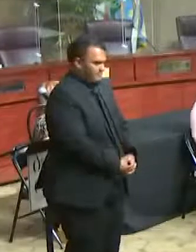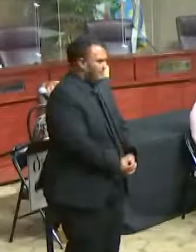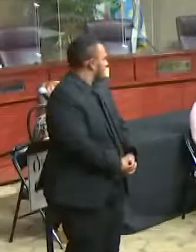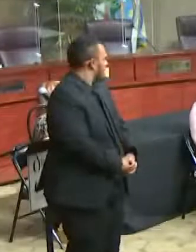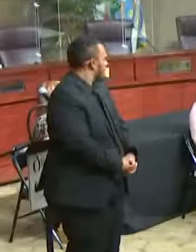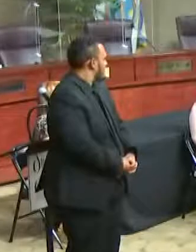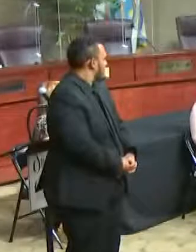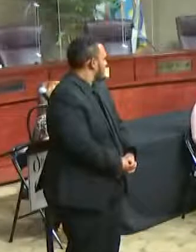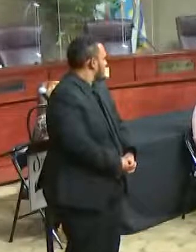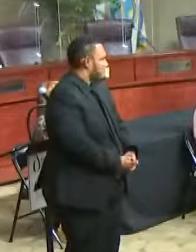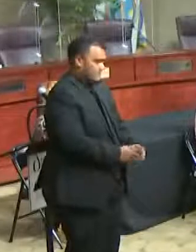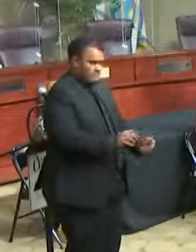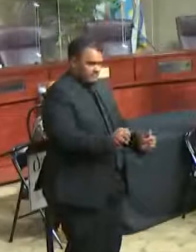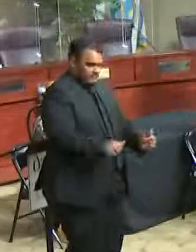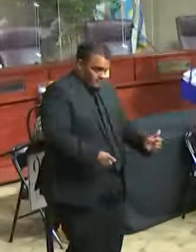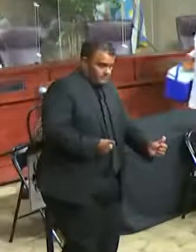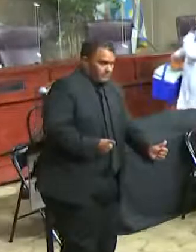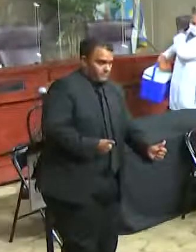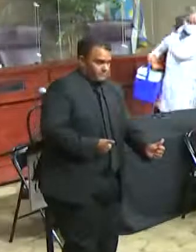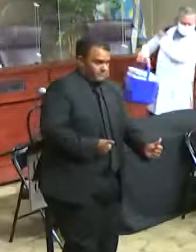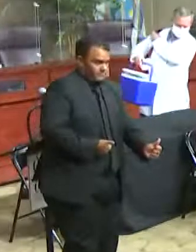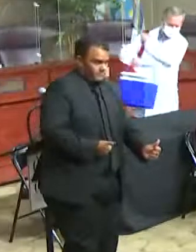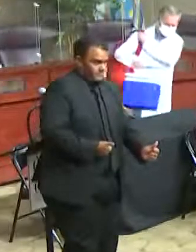Our victims, huh?